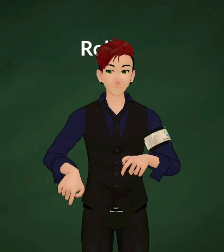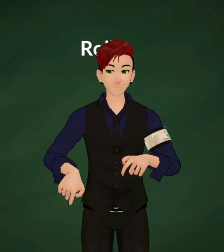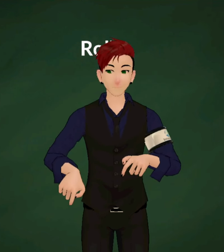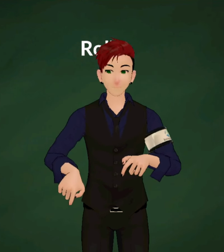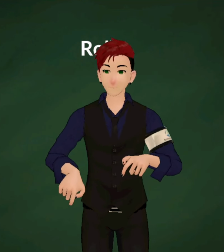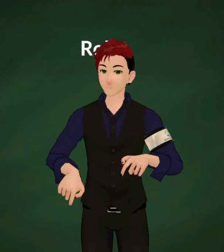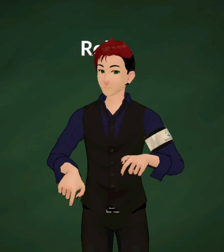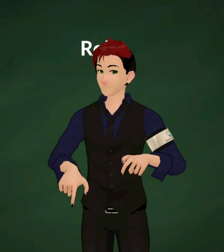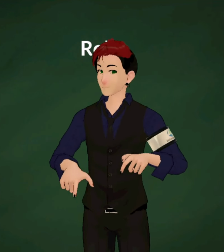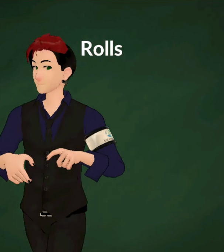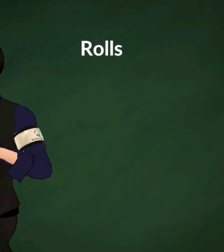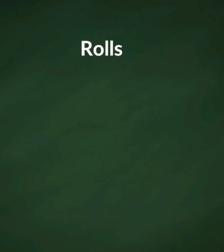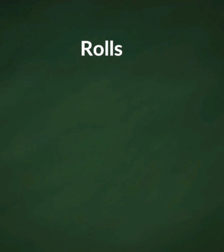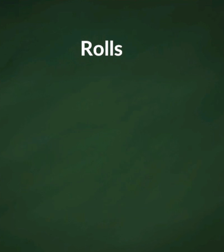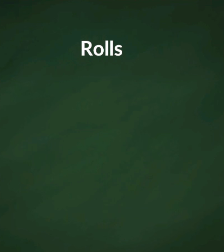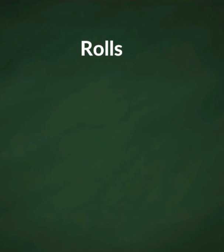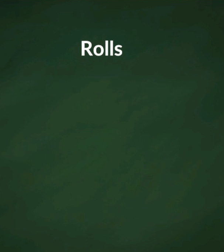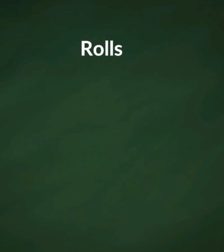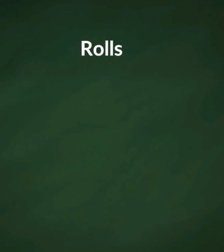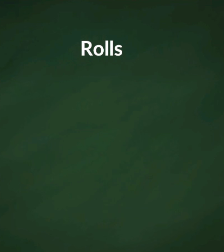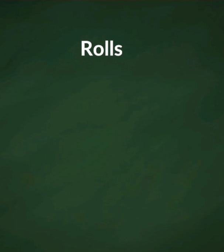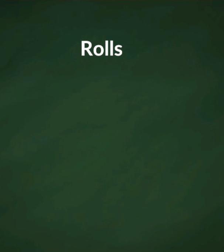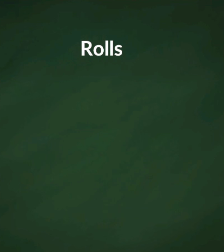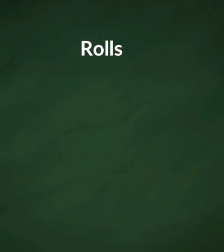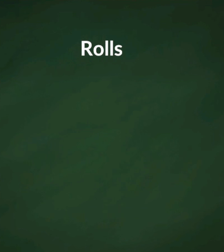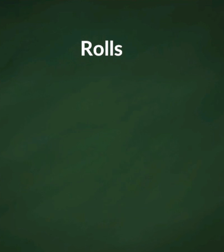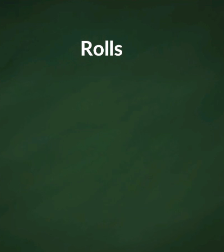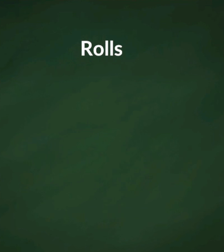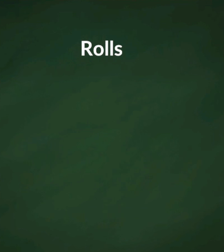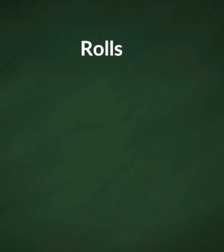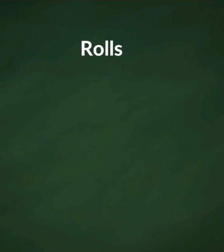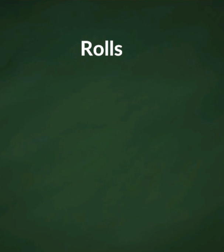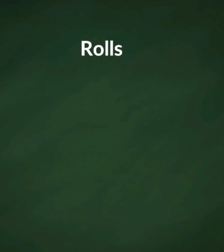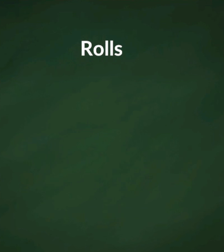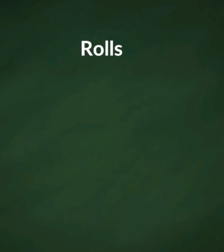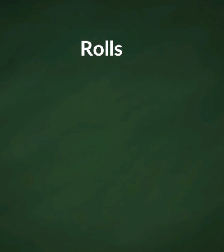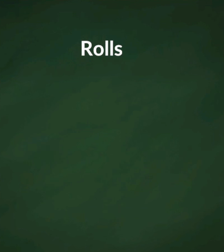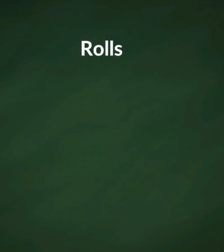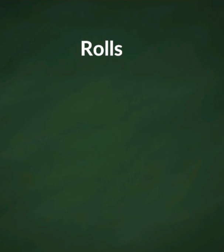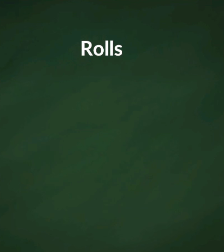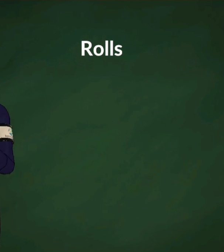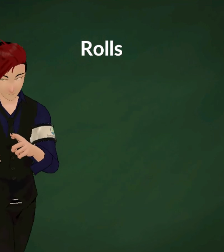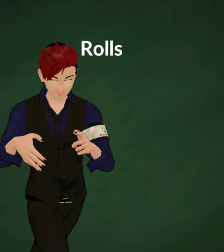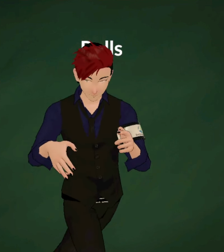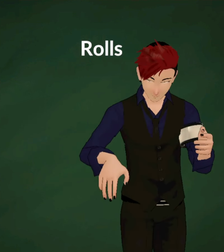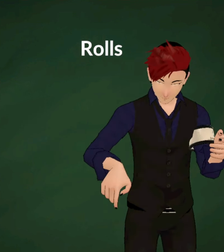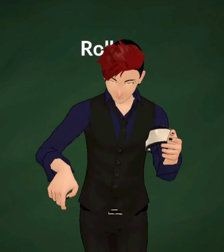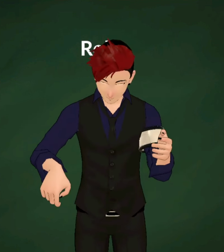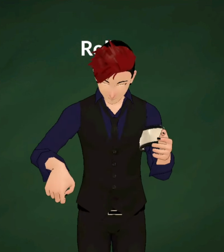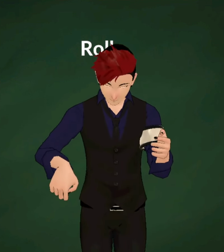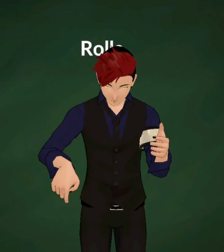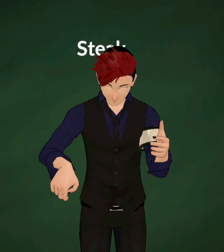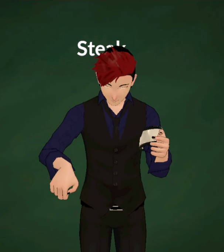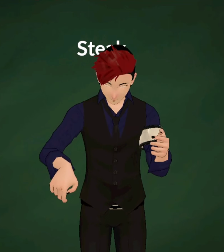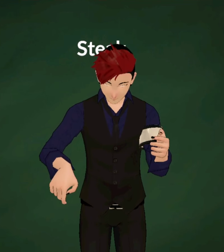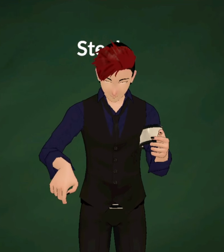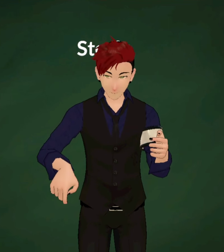Rolls. Rolls. There we go. Oh. Wow. Look at that. A brand new person got it. S is like this. It's